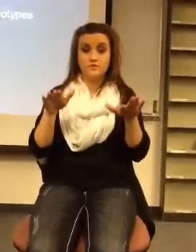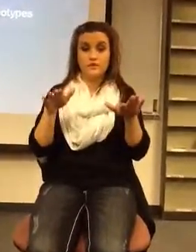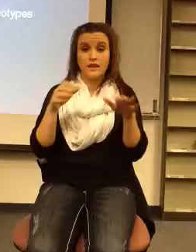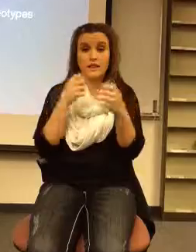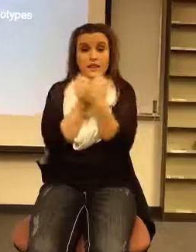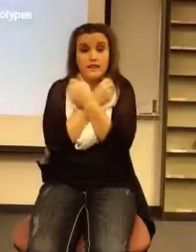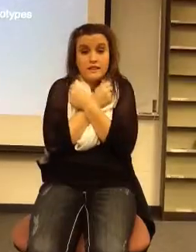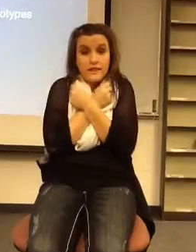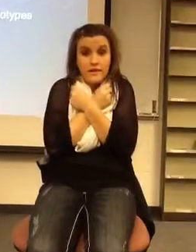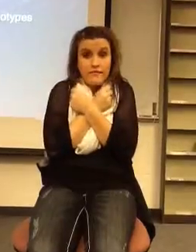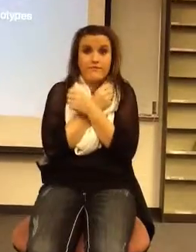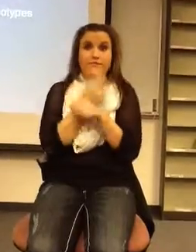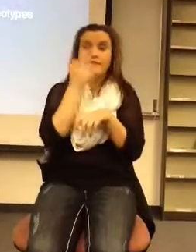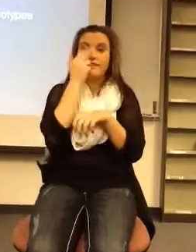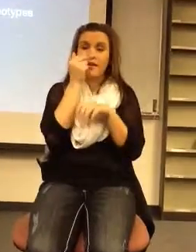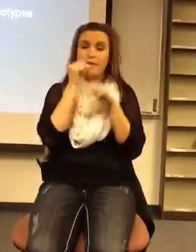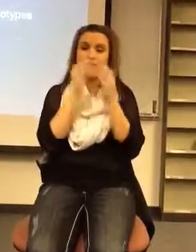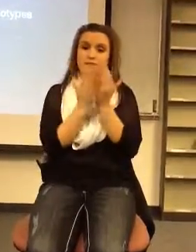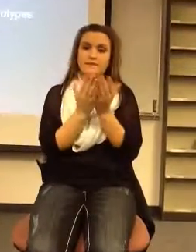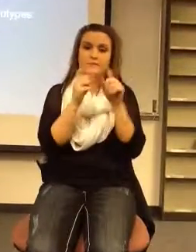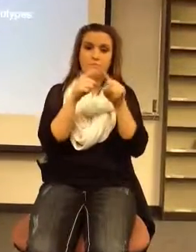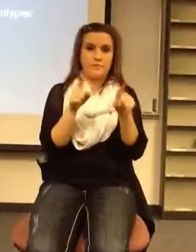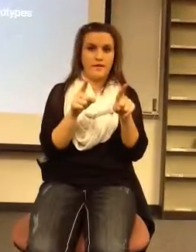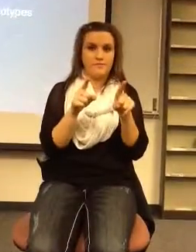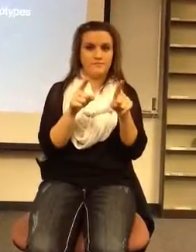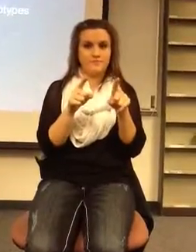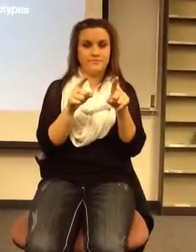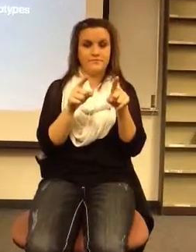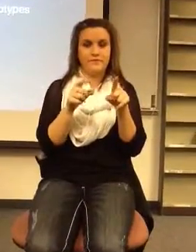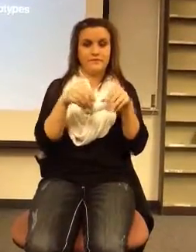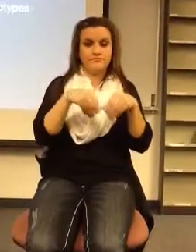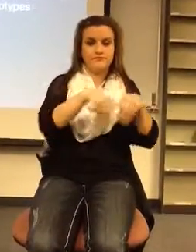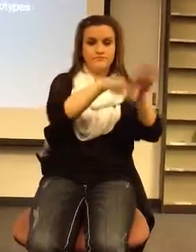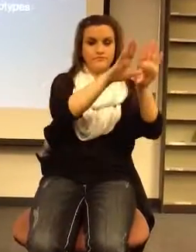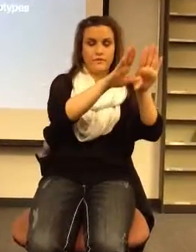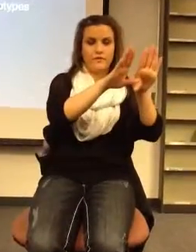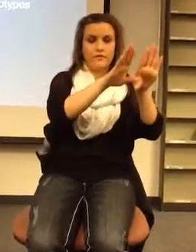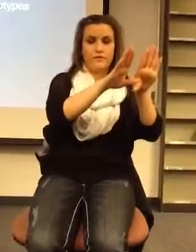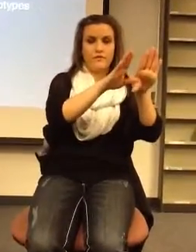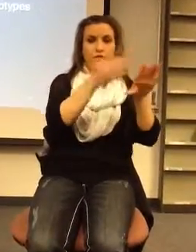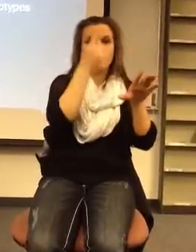books, but they can also get rid of them for a greater cause without much heartbreak.